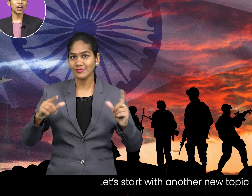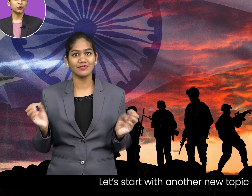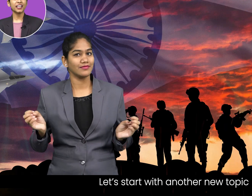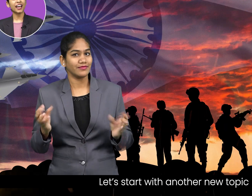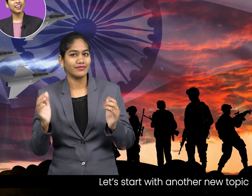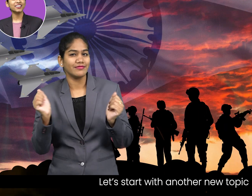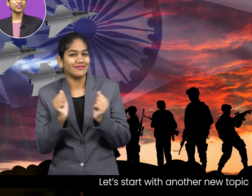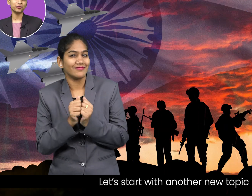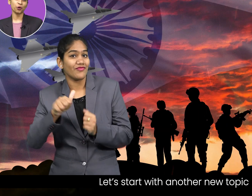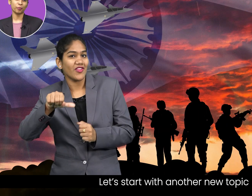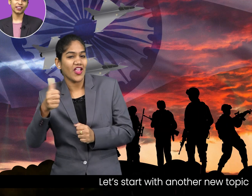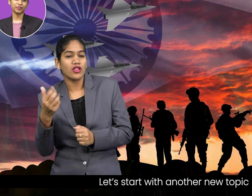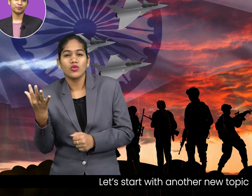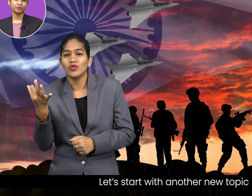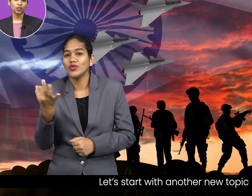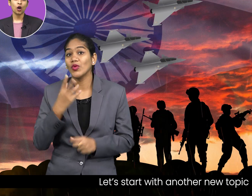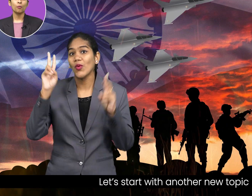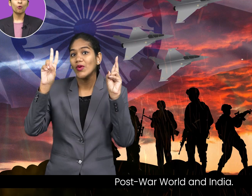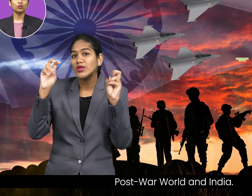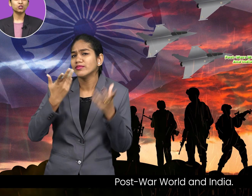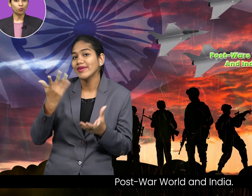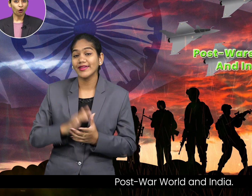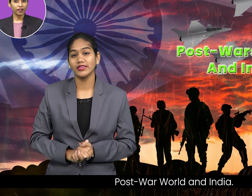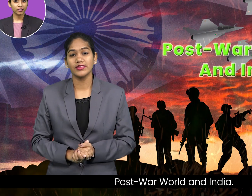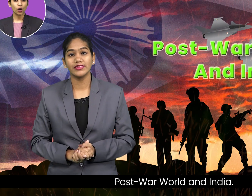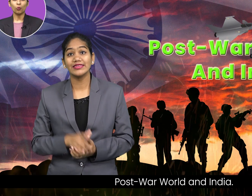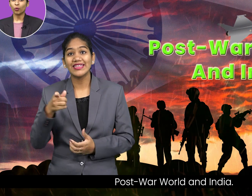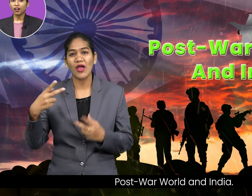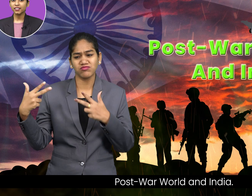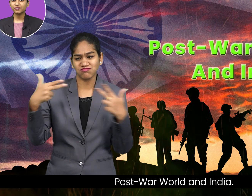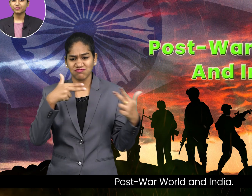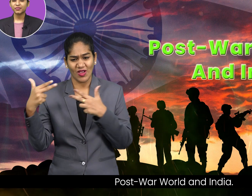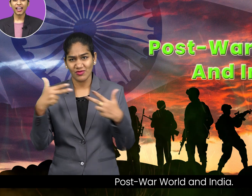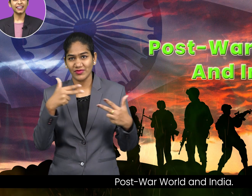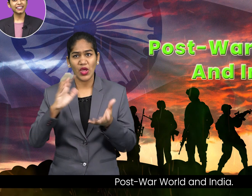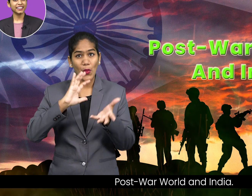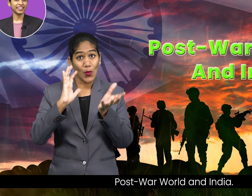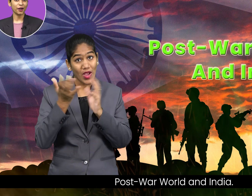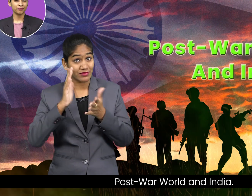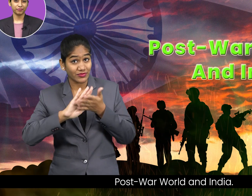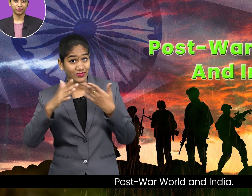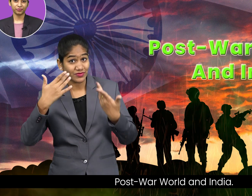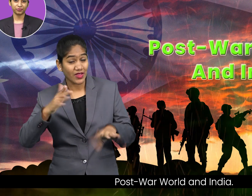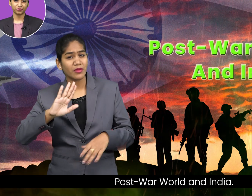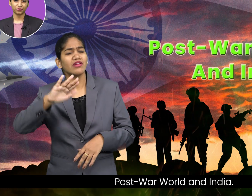Let's start with another new topic: post-war world and